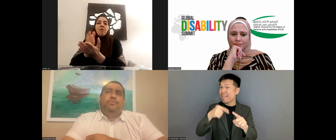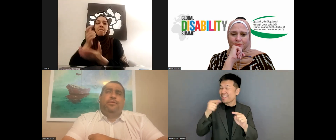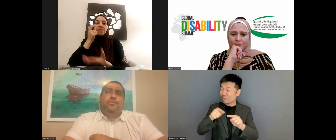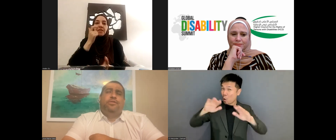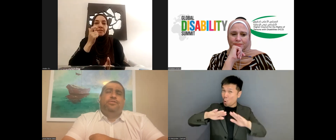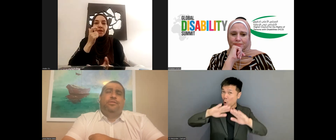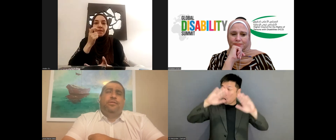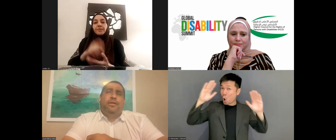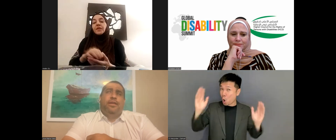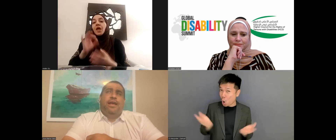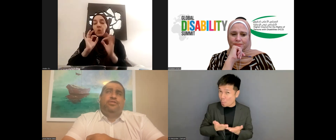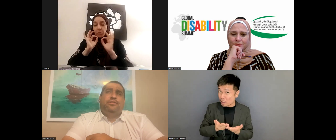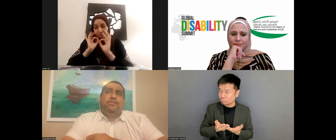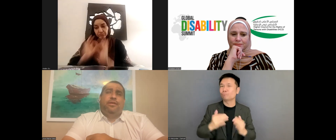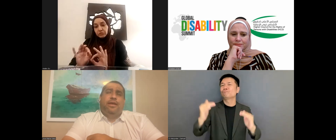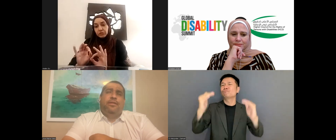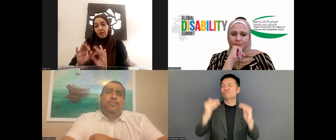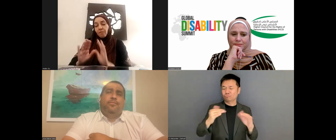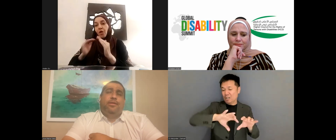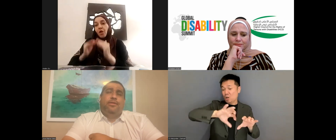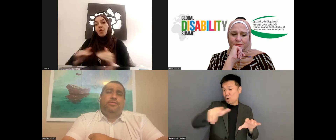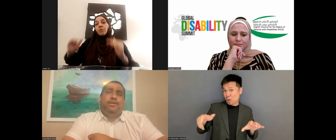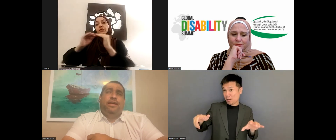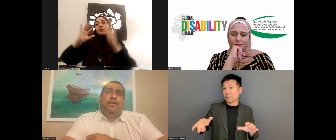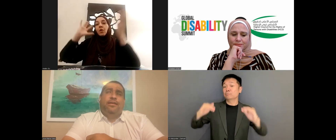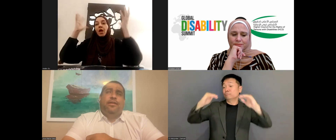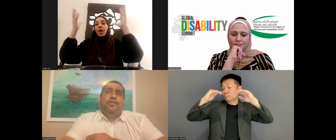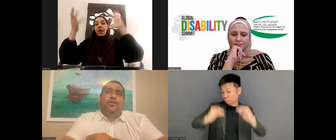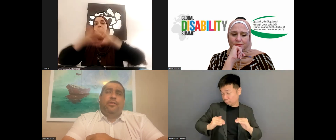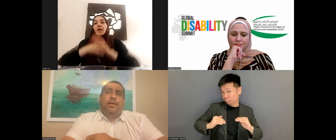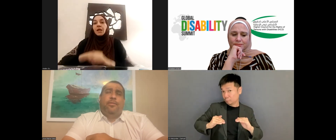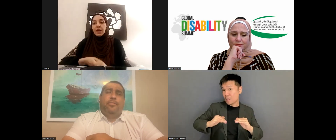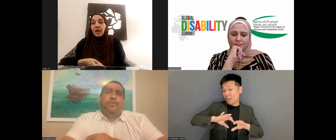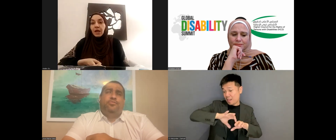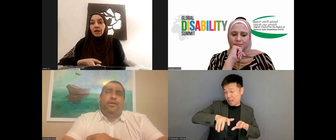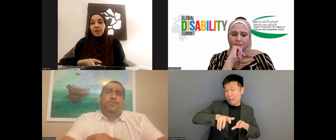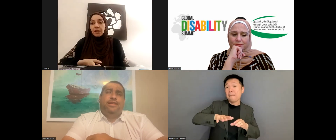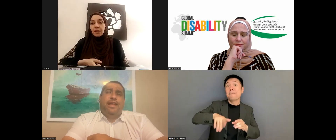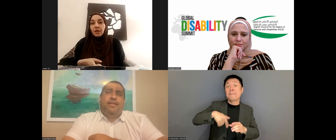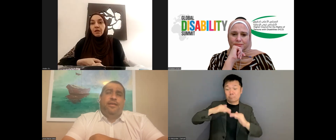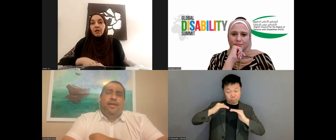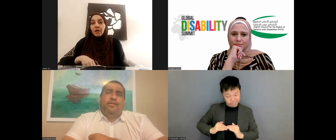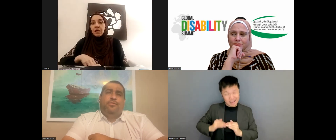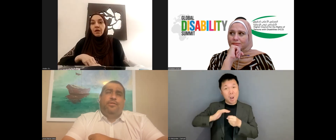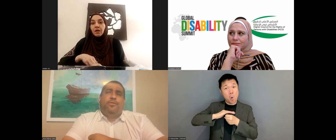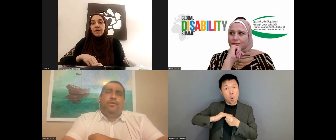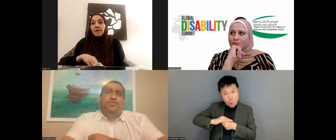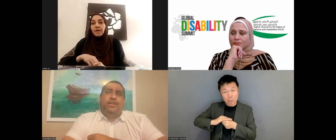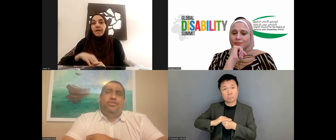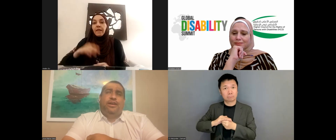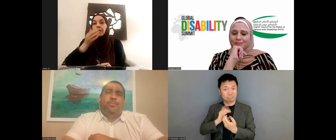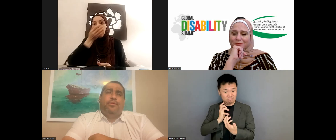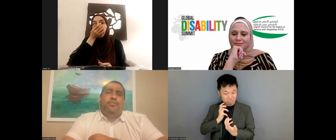but also at the regional, national, and why not to say local level, which we understand is where the